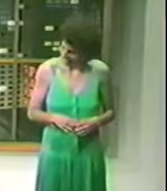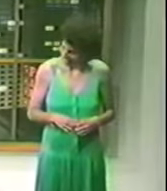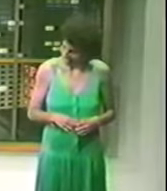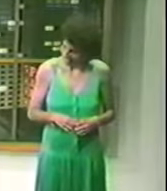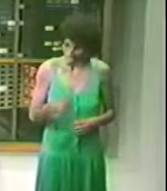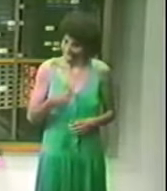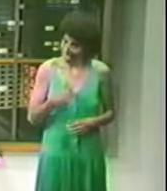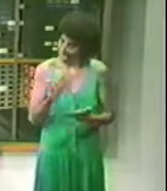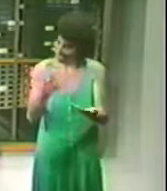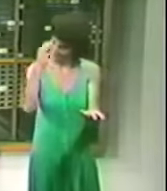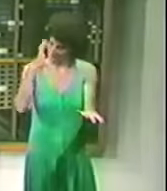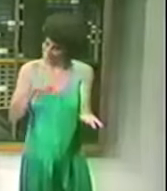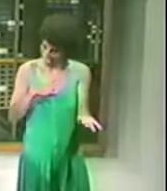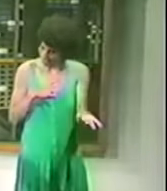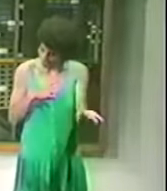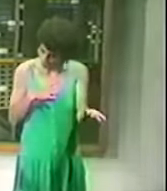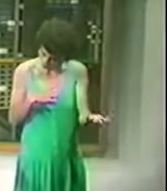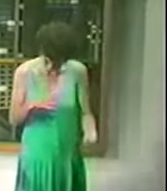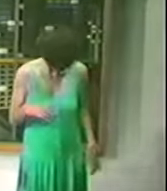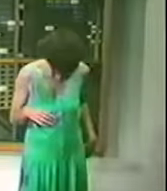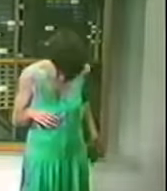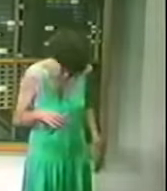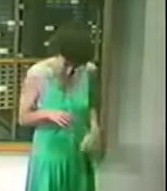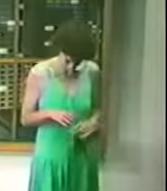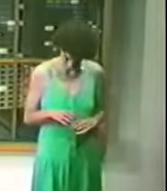I'm your man, baby.